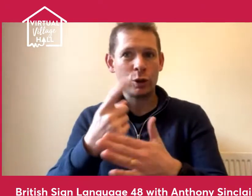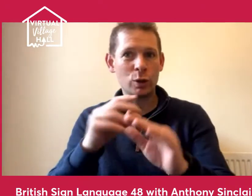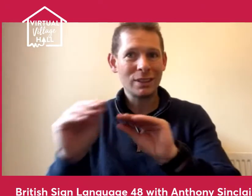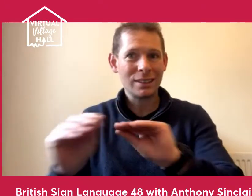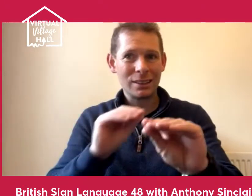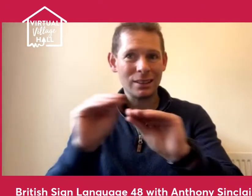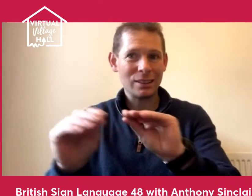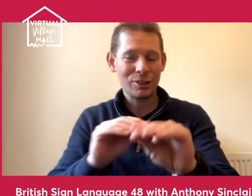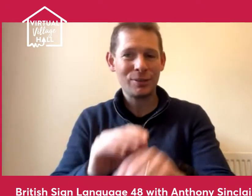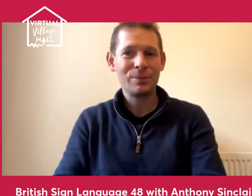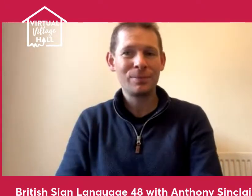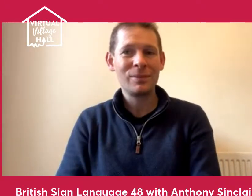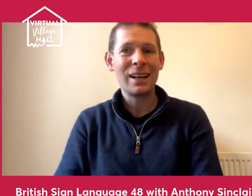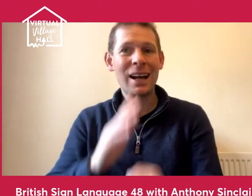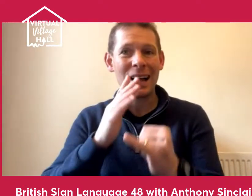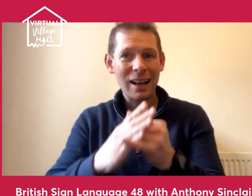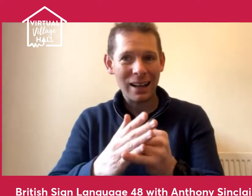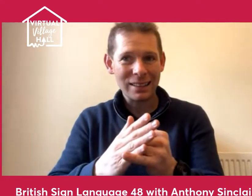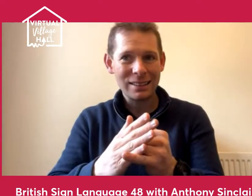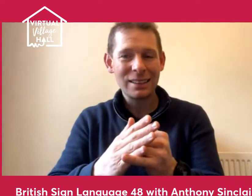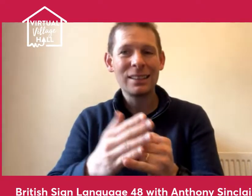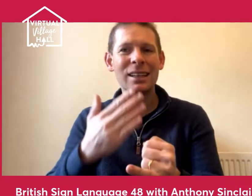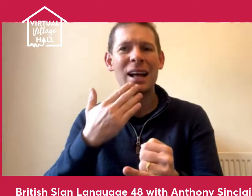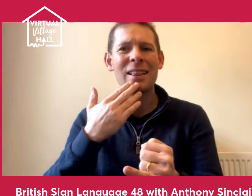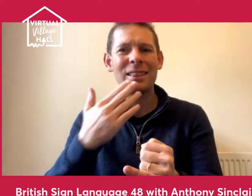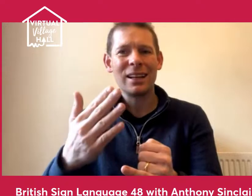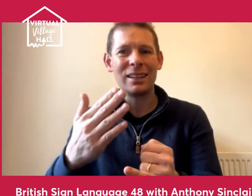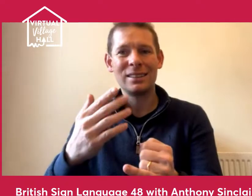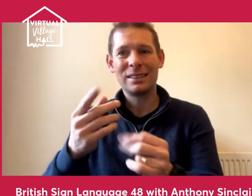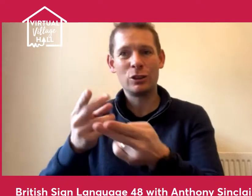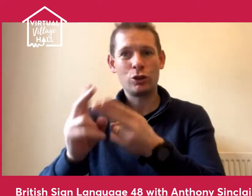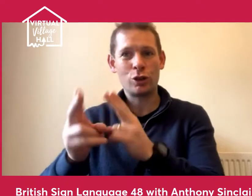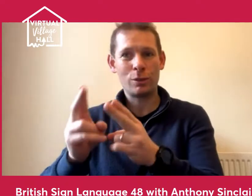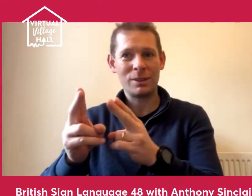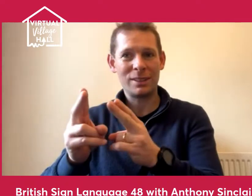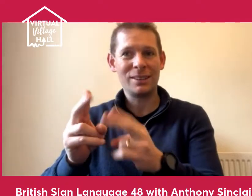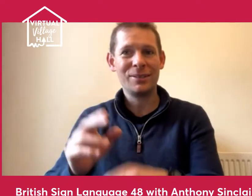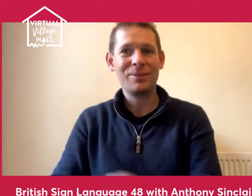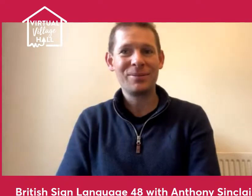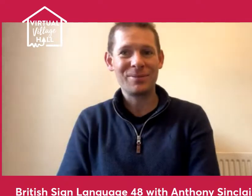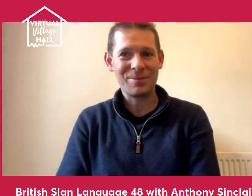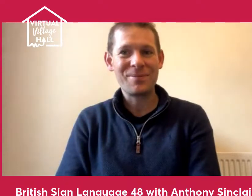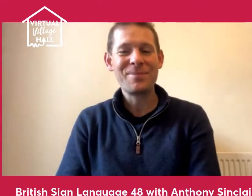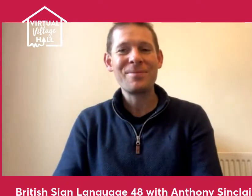the opportunity to teach sign language, and also I want to thank the interpreter.